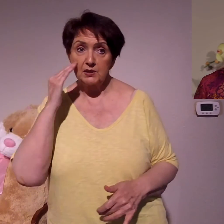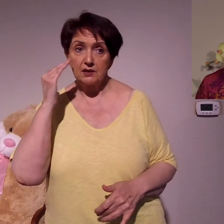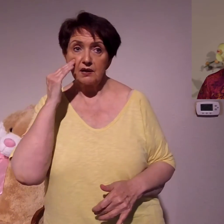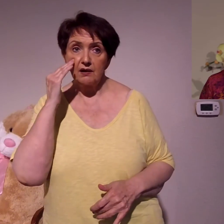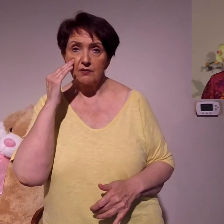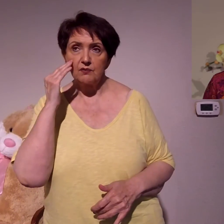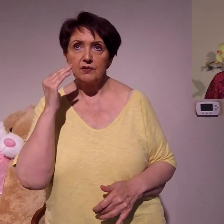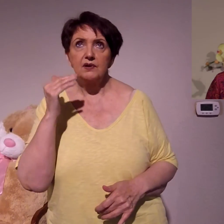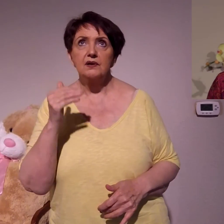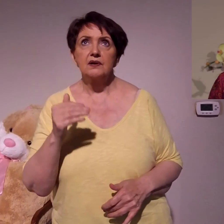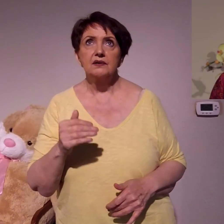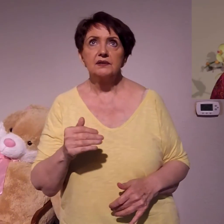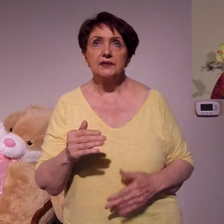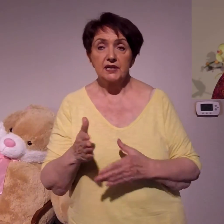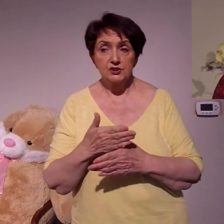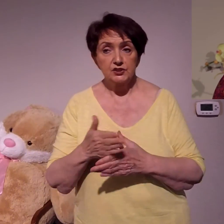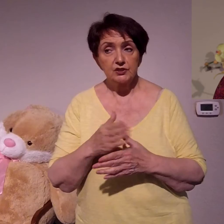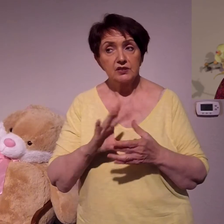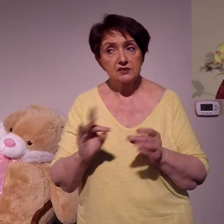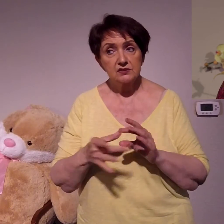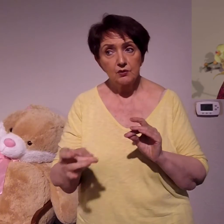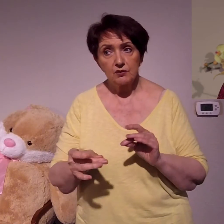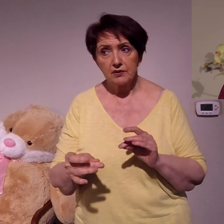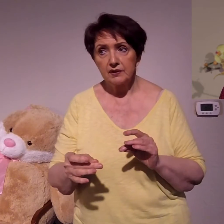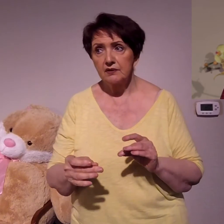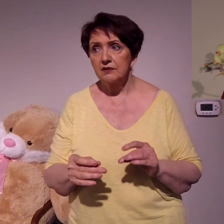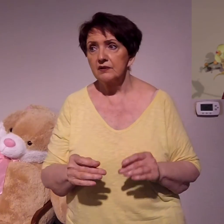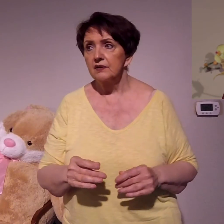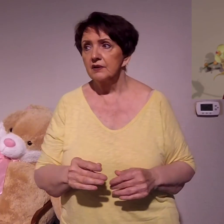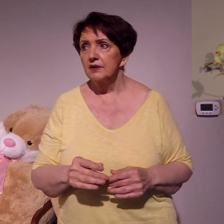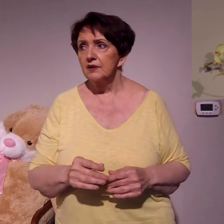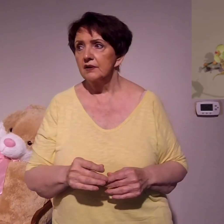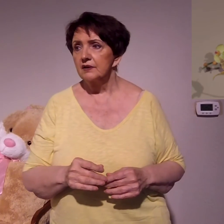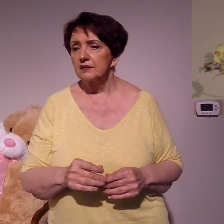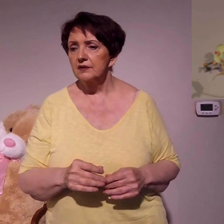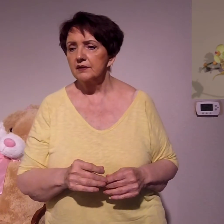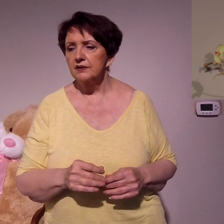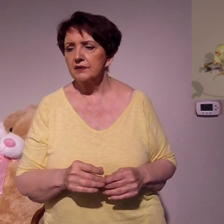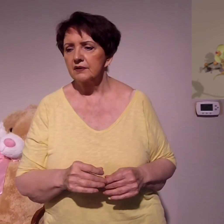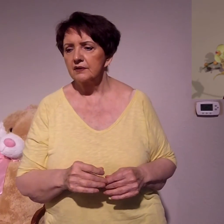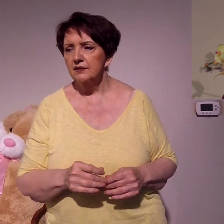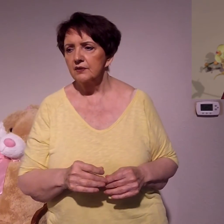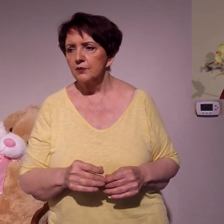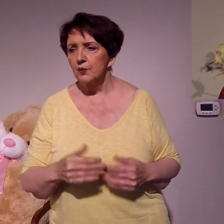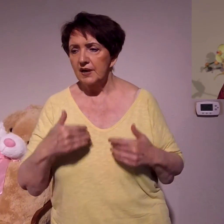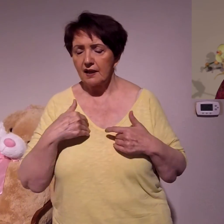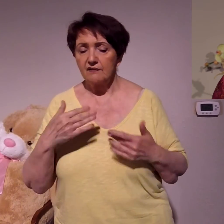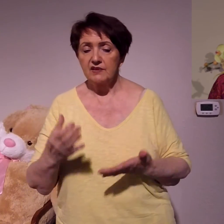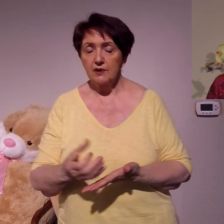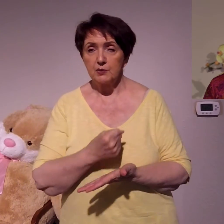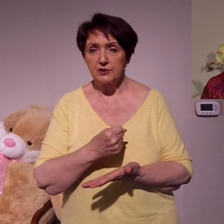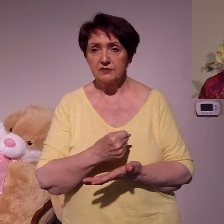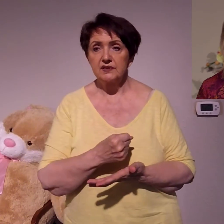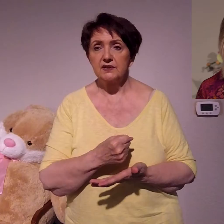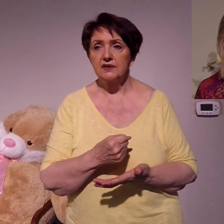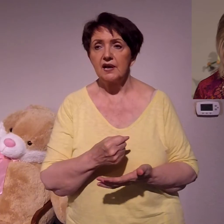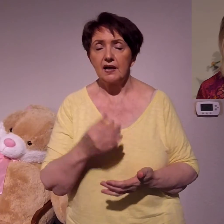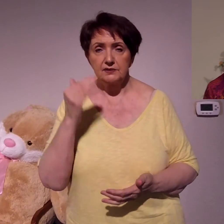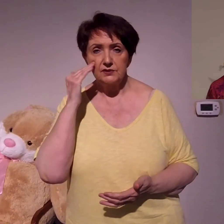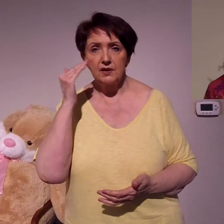relationship when that person got breast cancer and went through something horrific, that if I could only get it would make